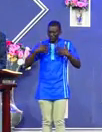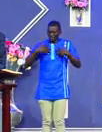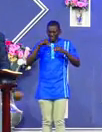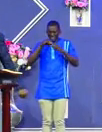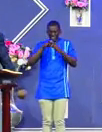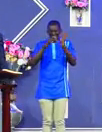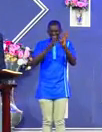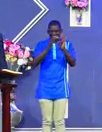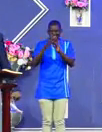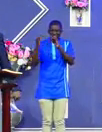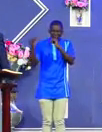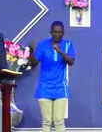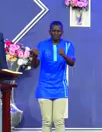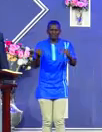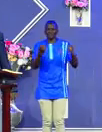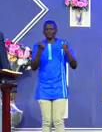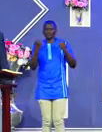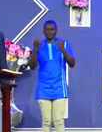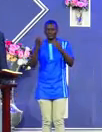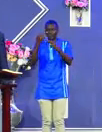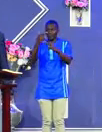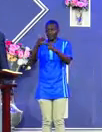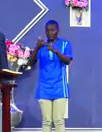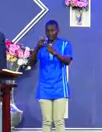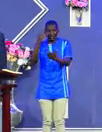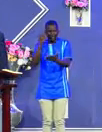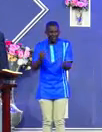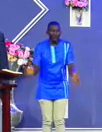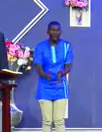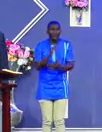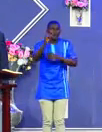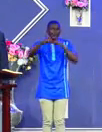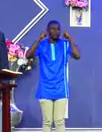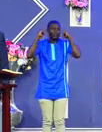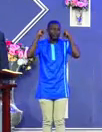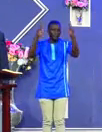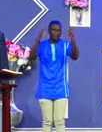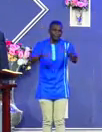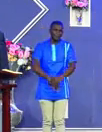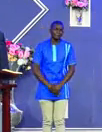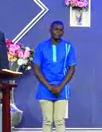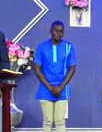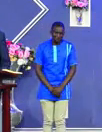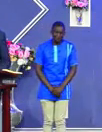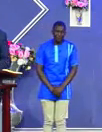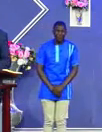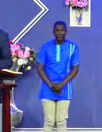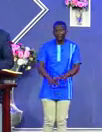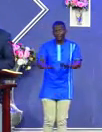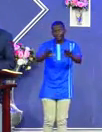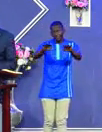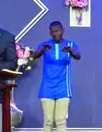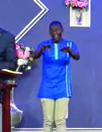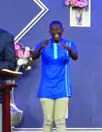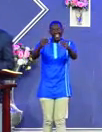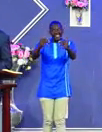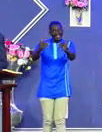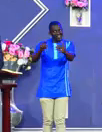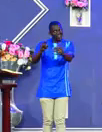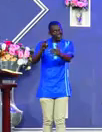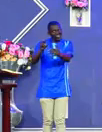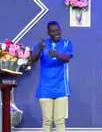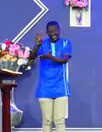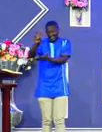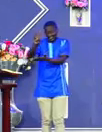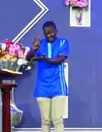mighty name. Mu linnya lya Yesu ery'amaanyi. Hallelujah. Amen. Now this portion of text. Ekitundu